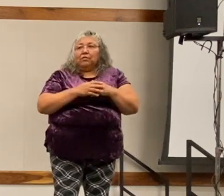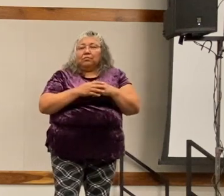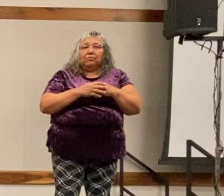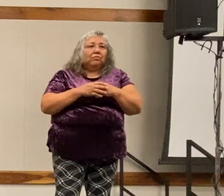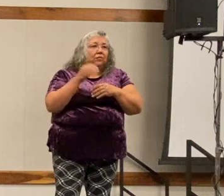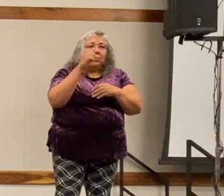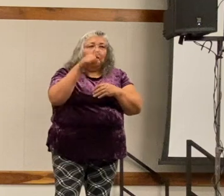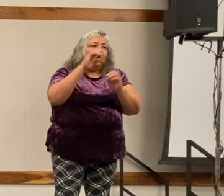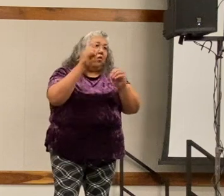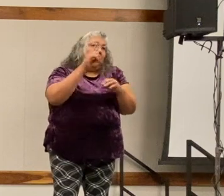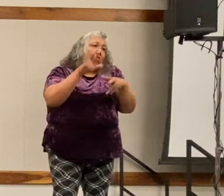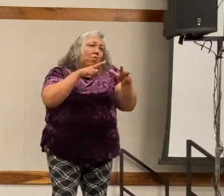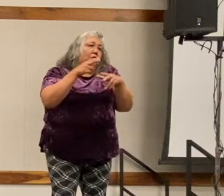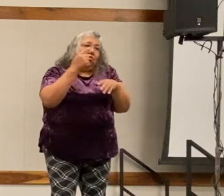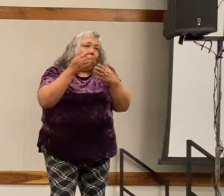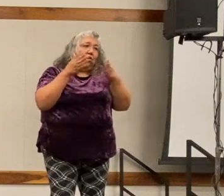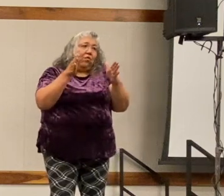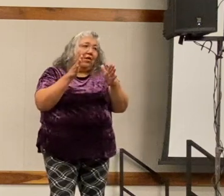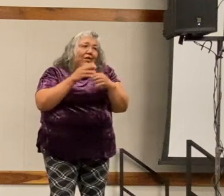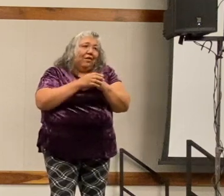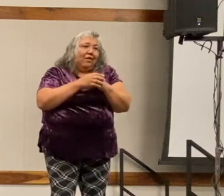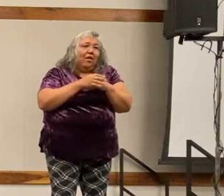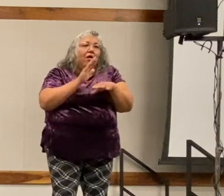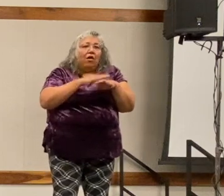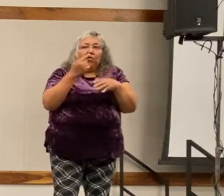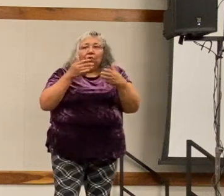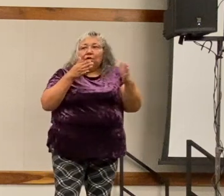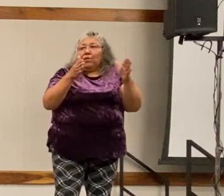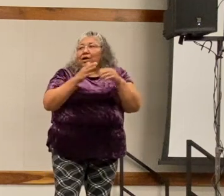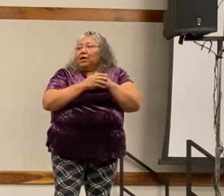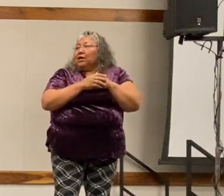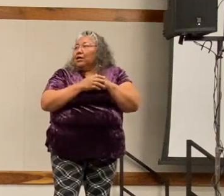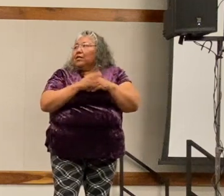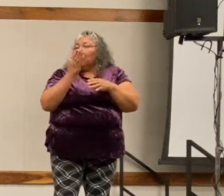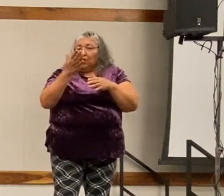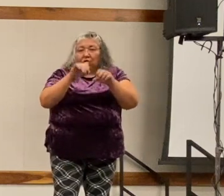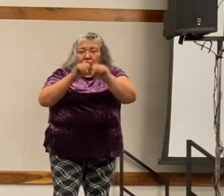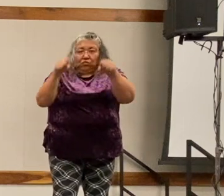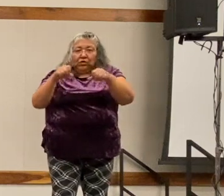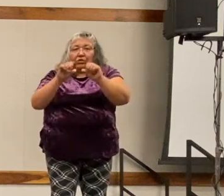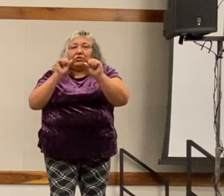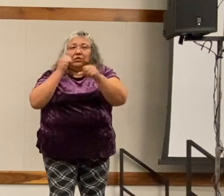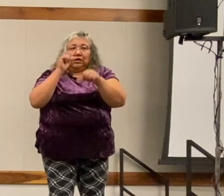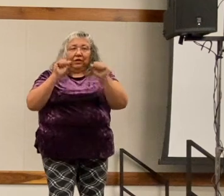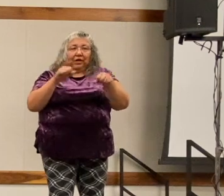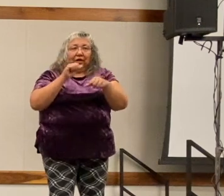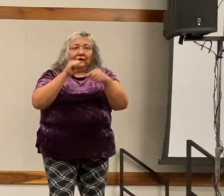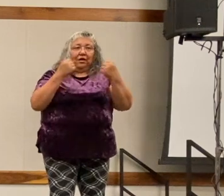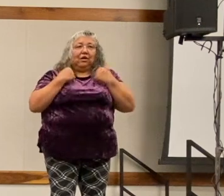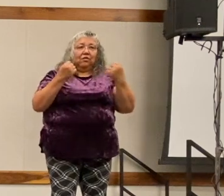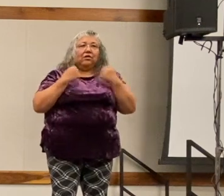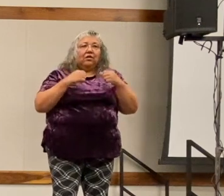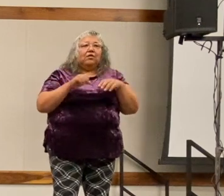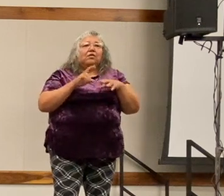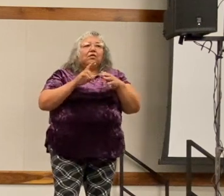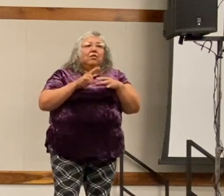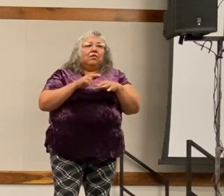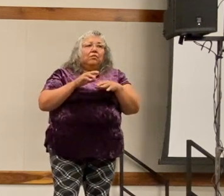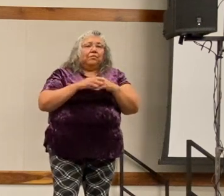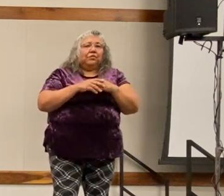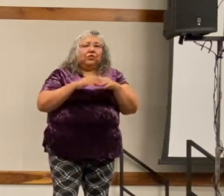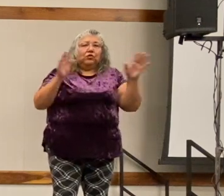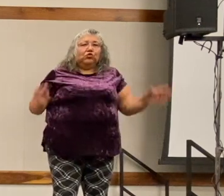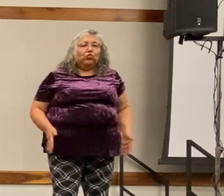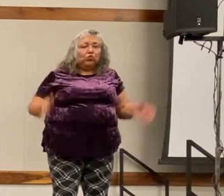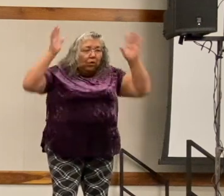nobody walks the Greenway here, okay? So on the Greenway, when you go out there, there are stations where you can work out and do push-ups and sit-ups and jumping jacks